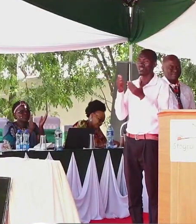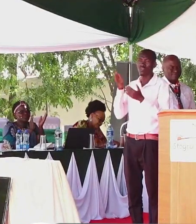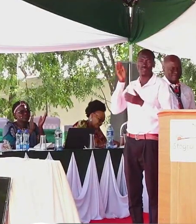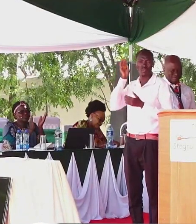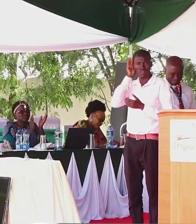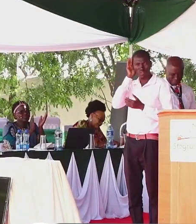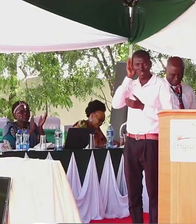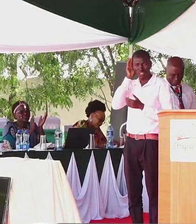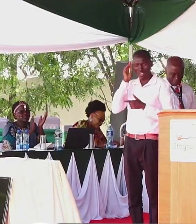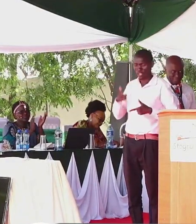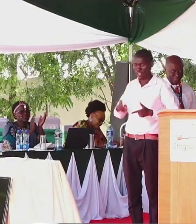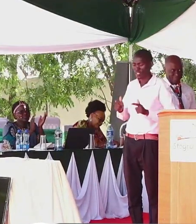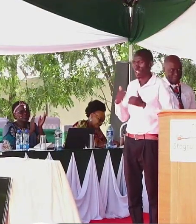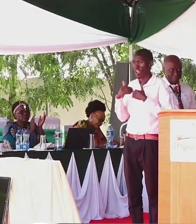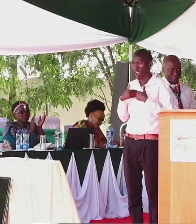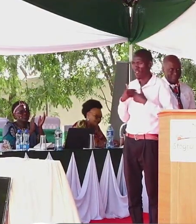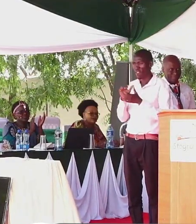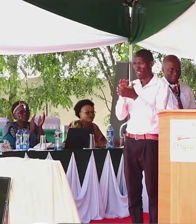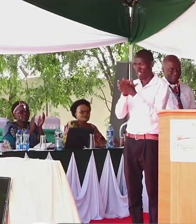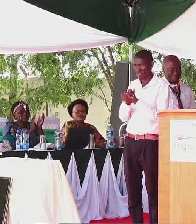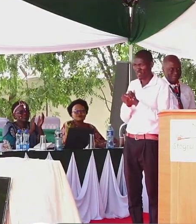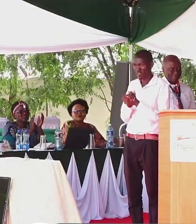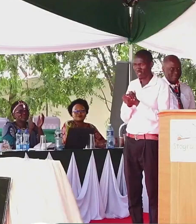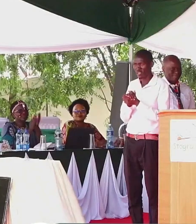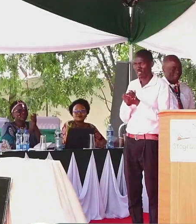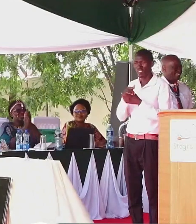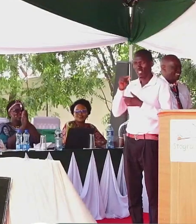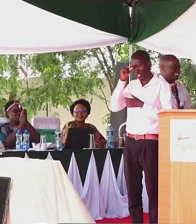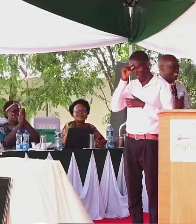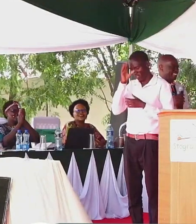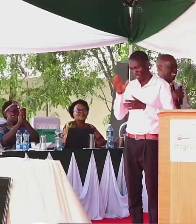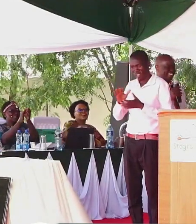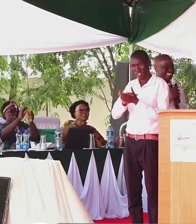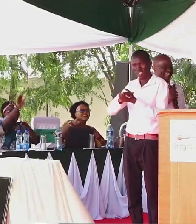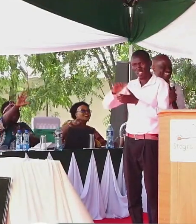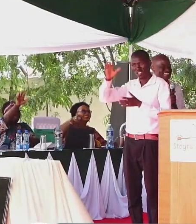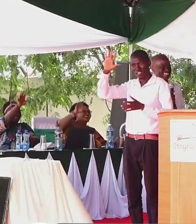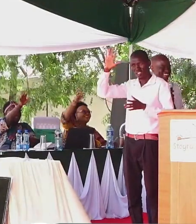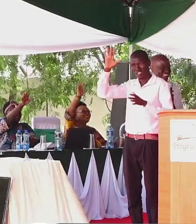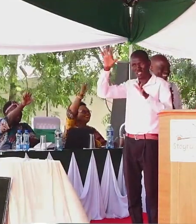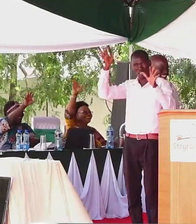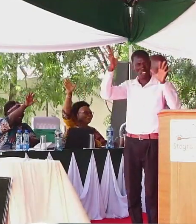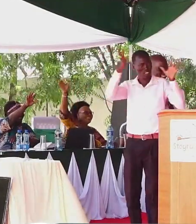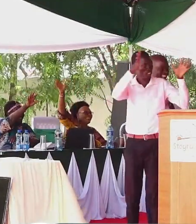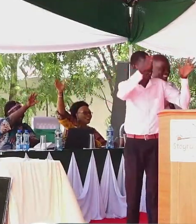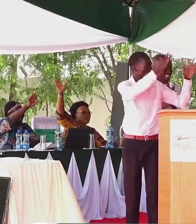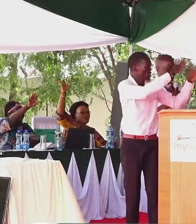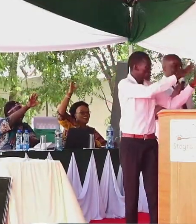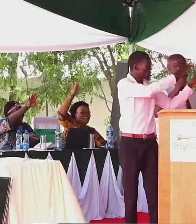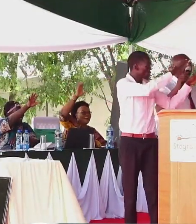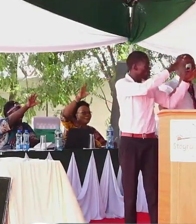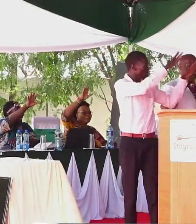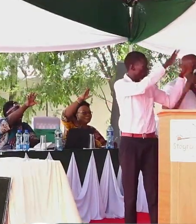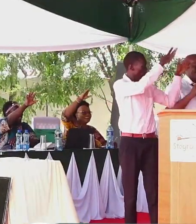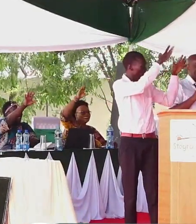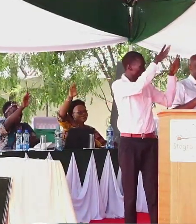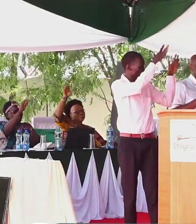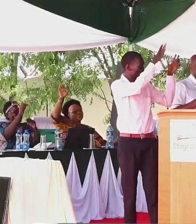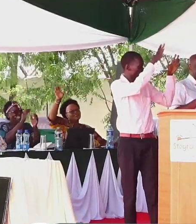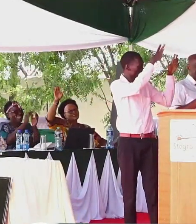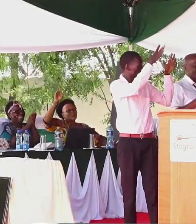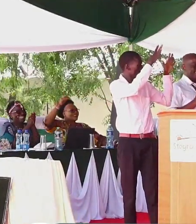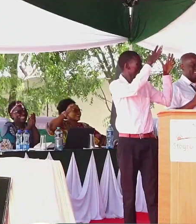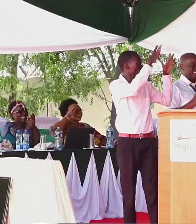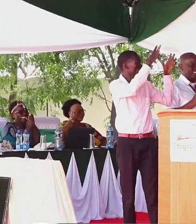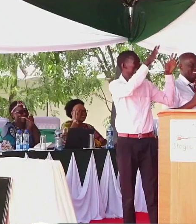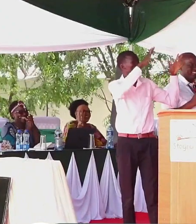and let me have some greetings to my governor when I go back, please. Fanya hivi kama unanipa hizo. Thank you very much. I thank you. And